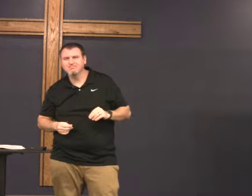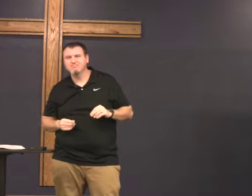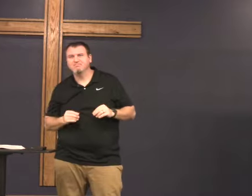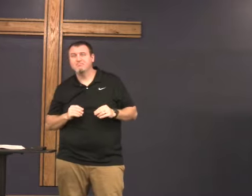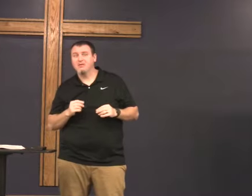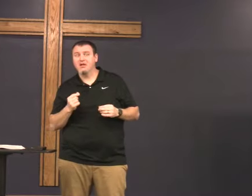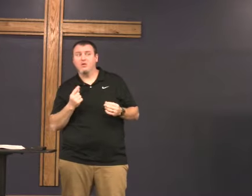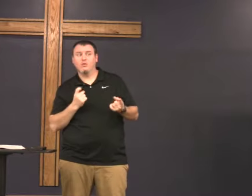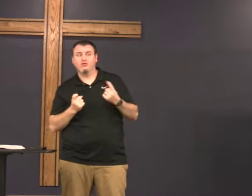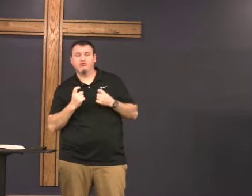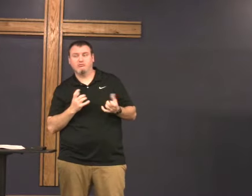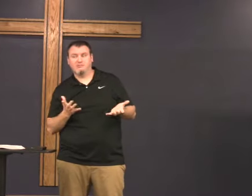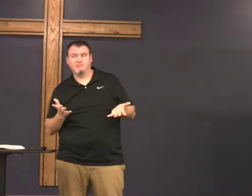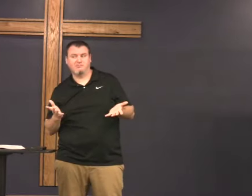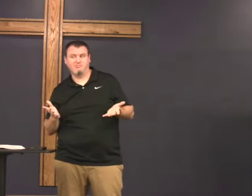It's a very cool story.